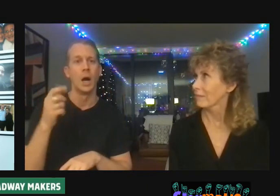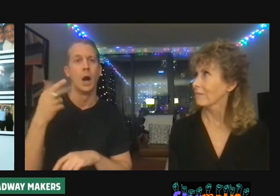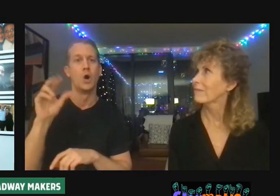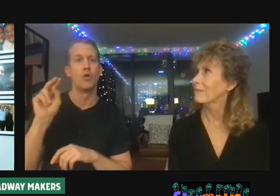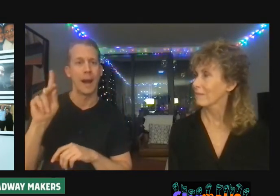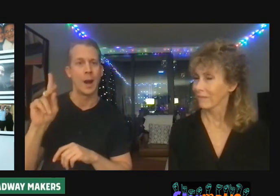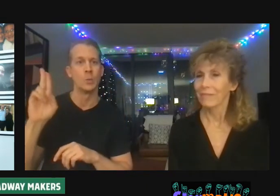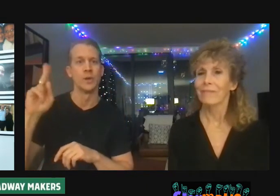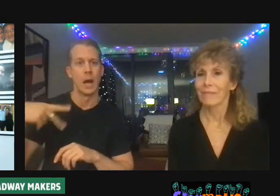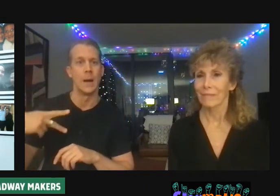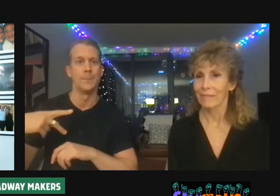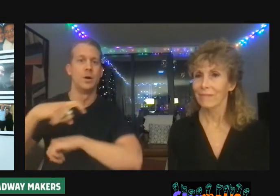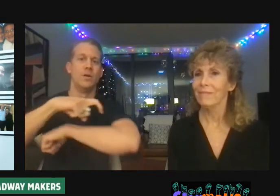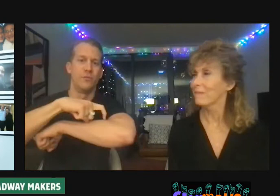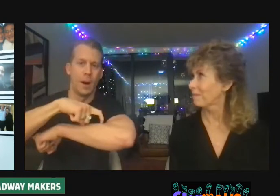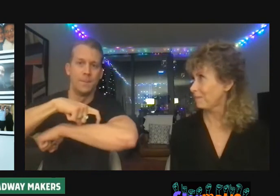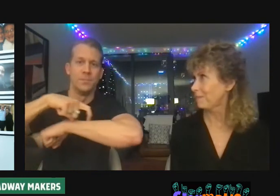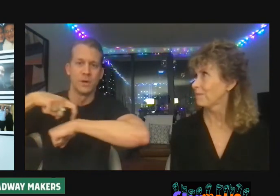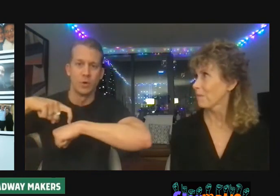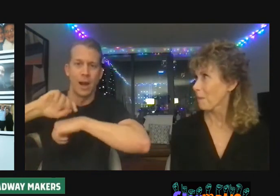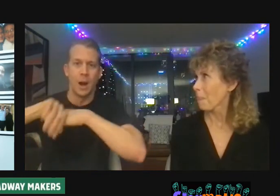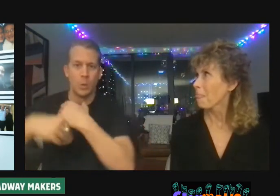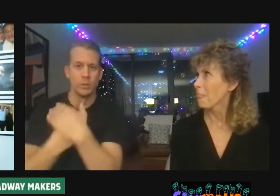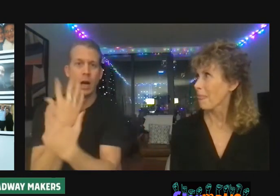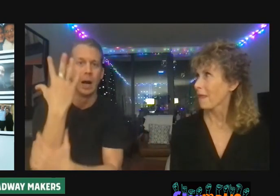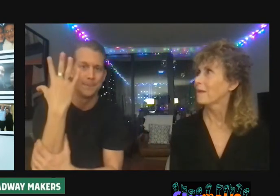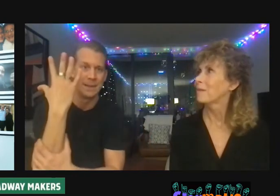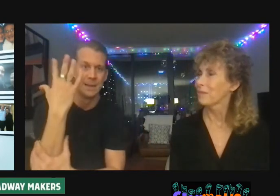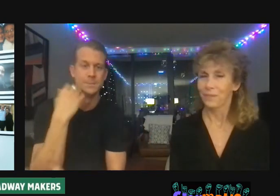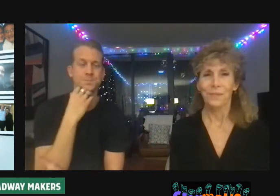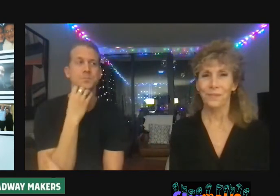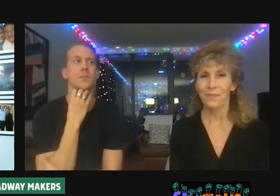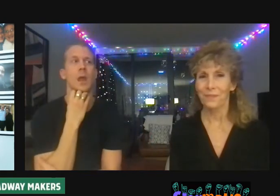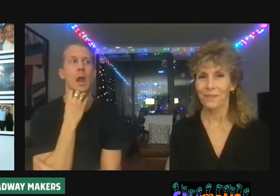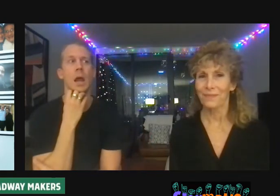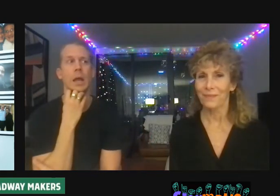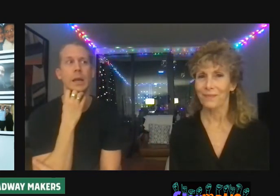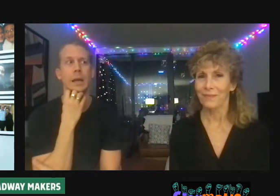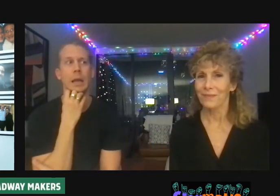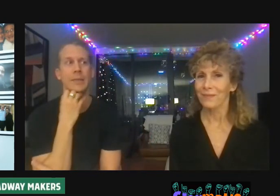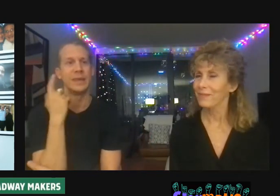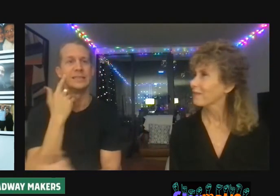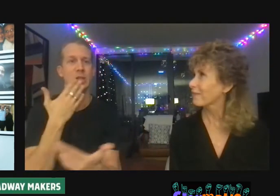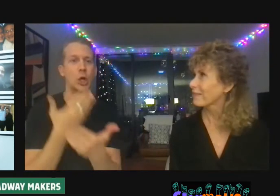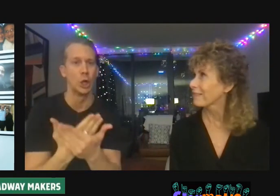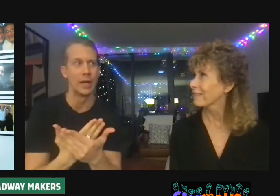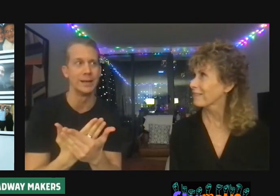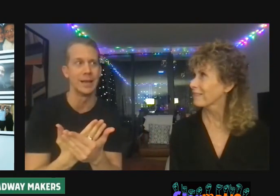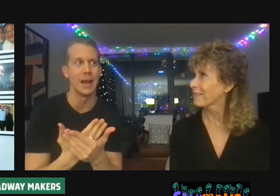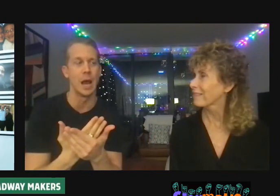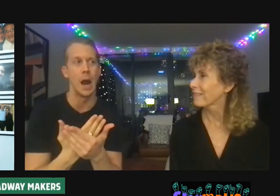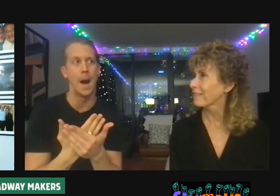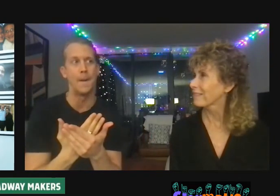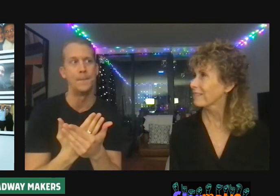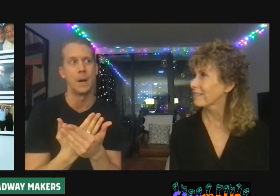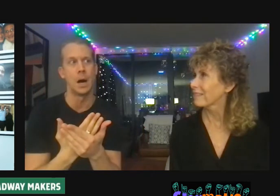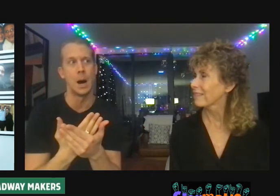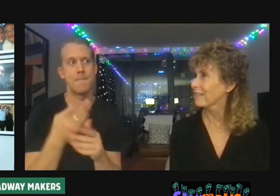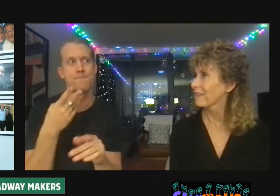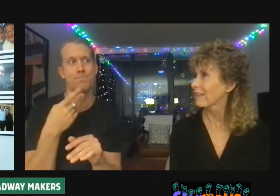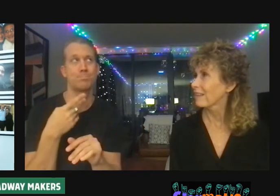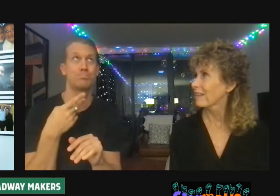the Ground Up. Mm-hmm. From the Ground Up. Mm-hmm. And I think it's a good